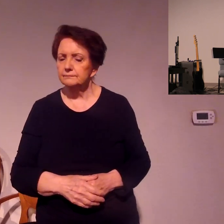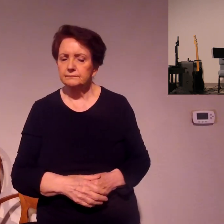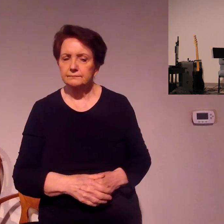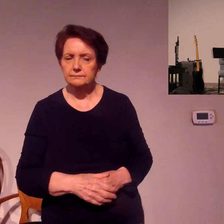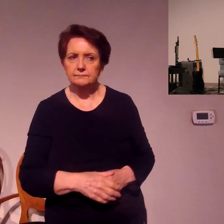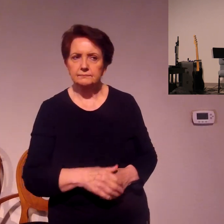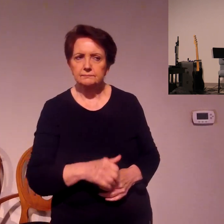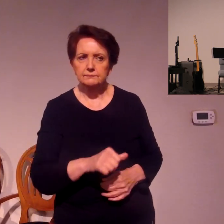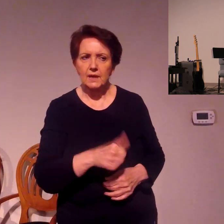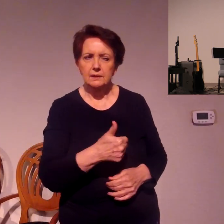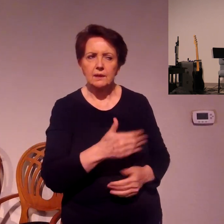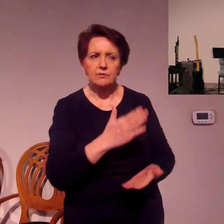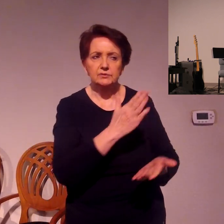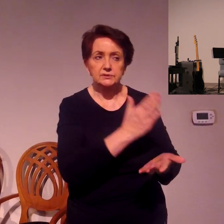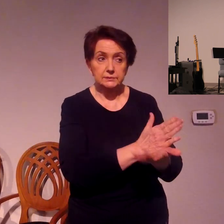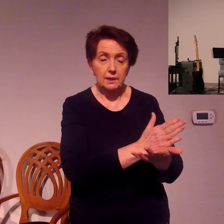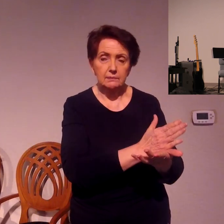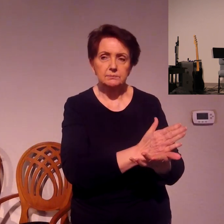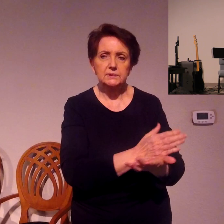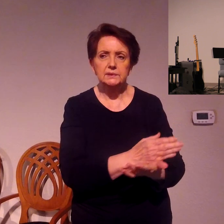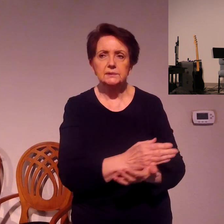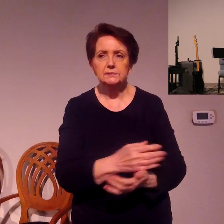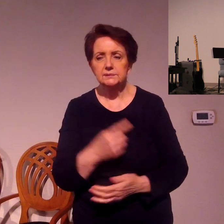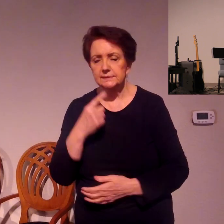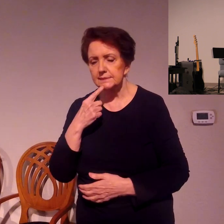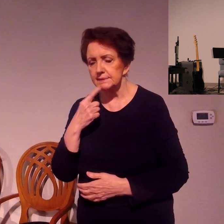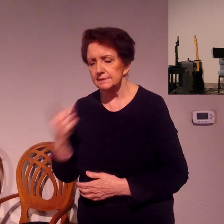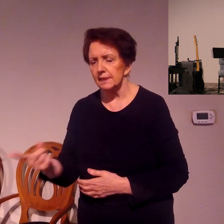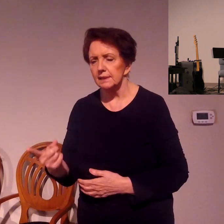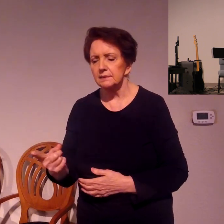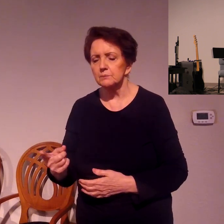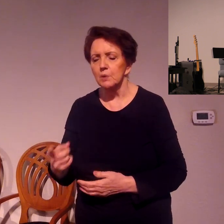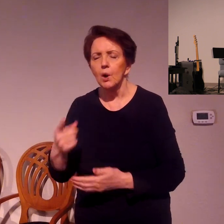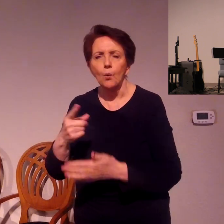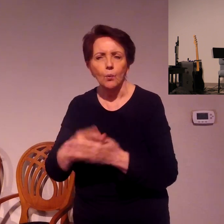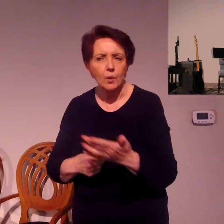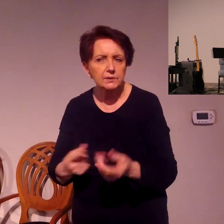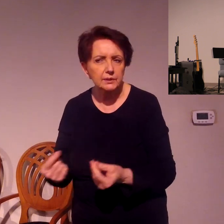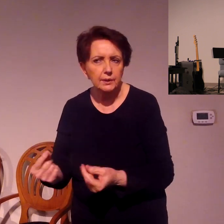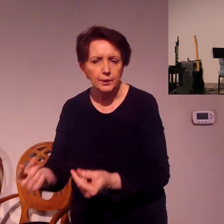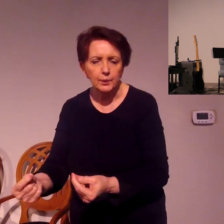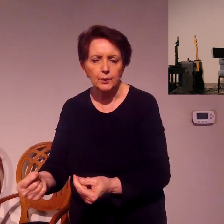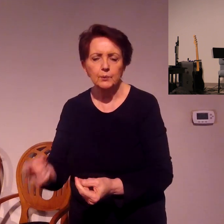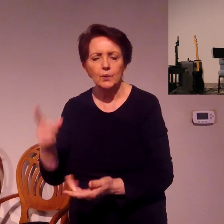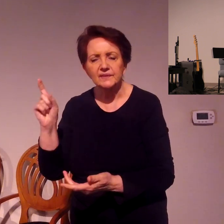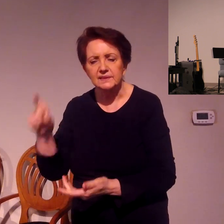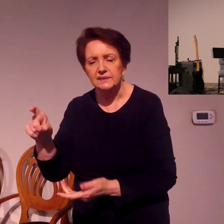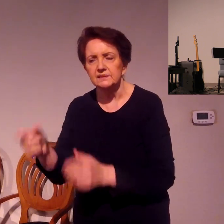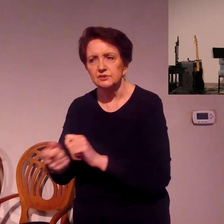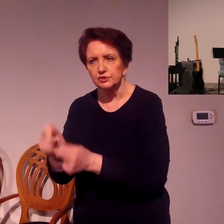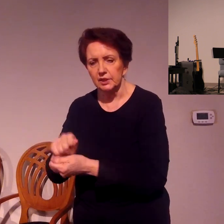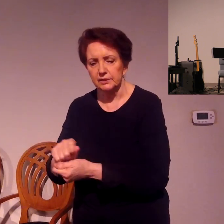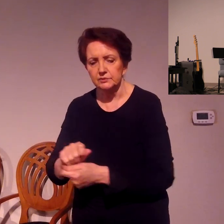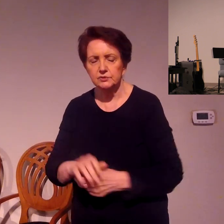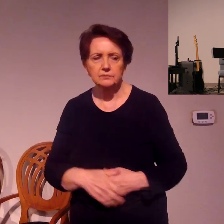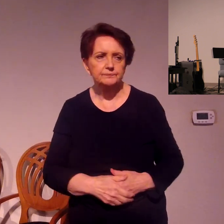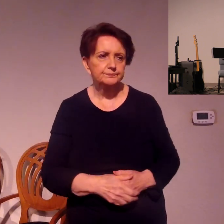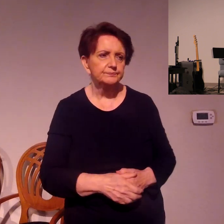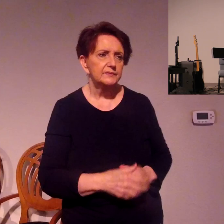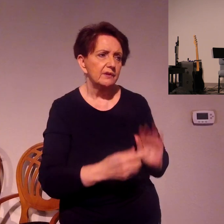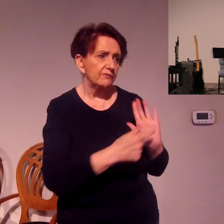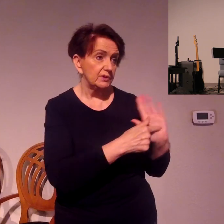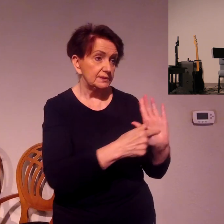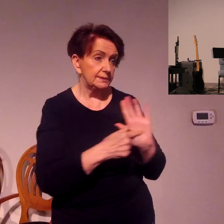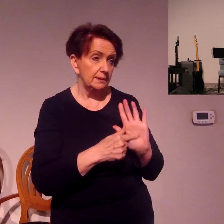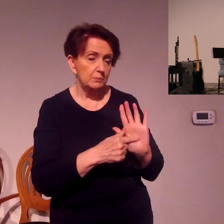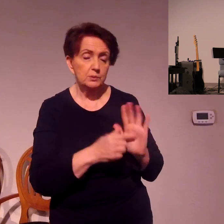to stop doing is to telling them what to do and what they need to change. You know, so let's say your partner, you know, you live